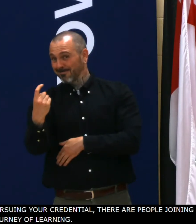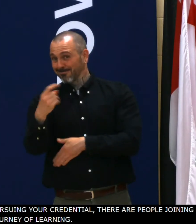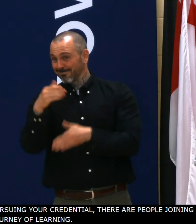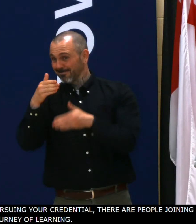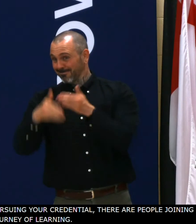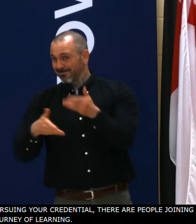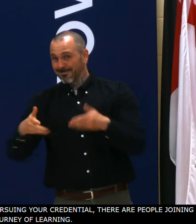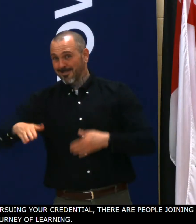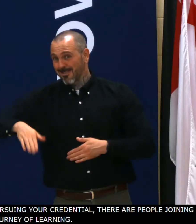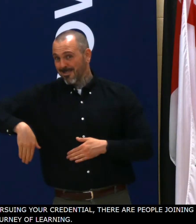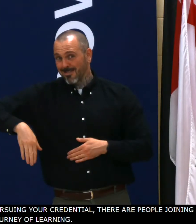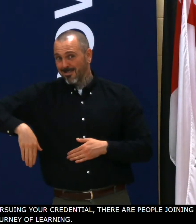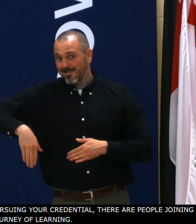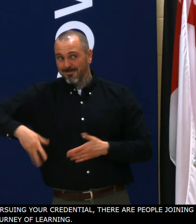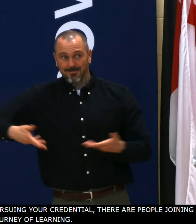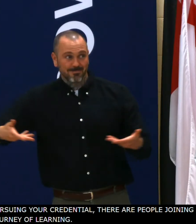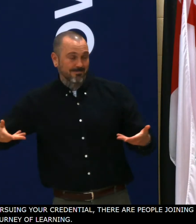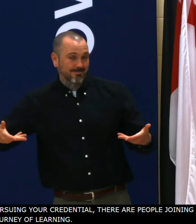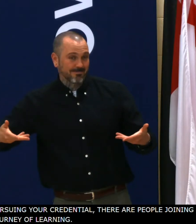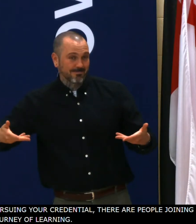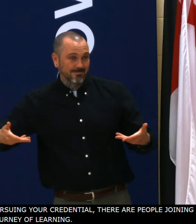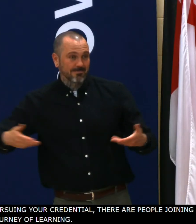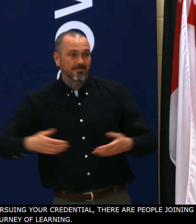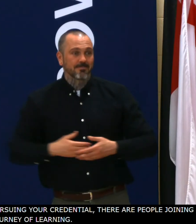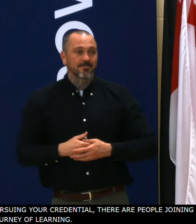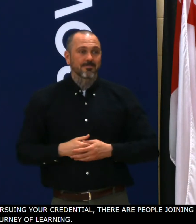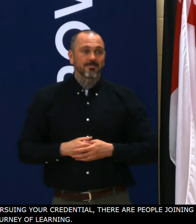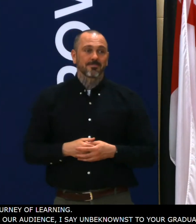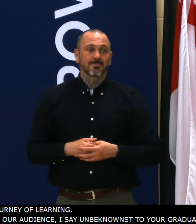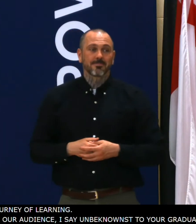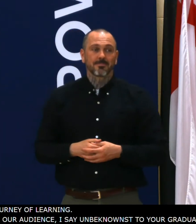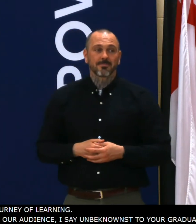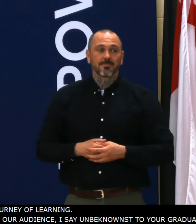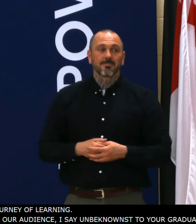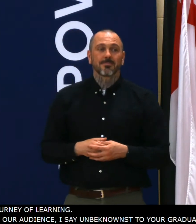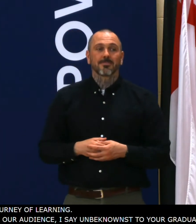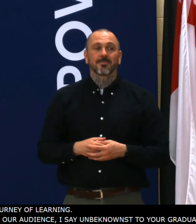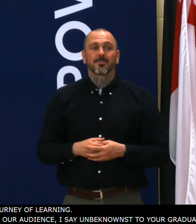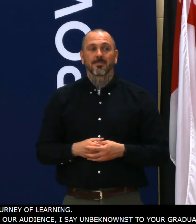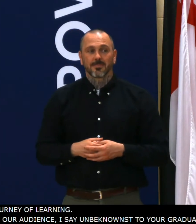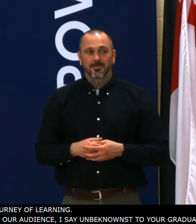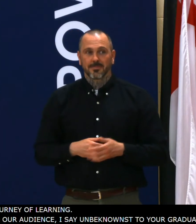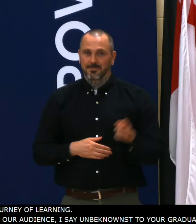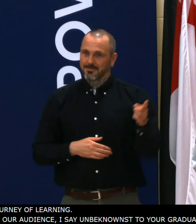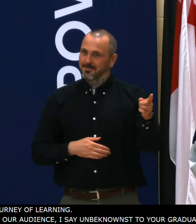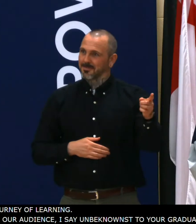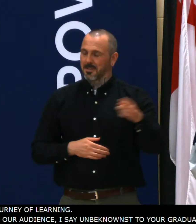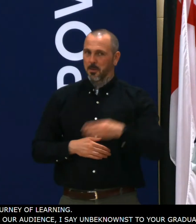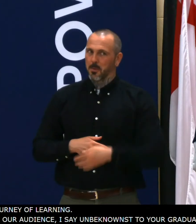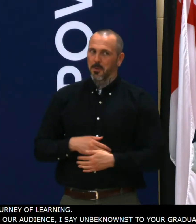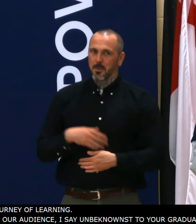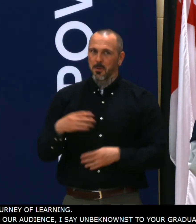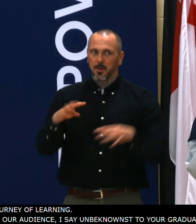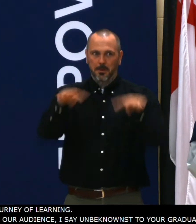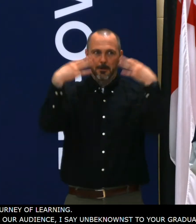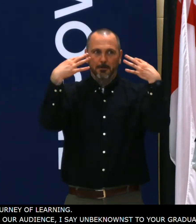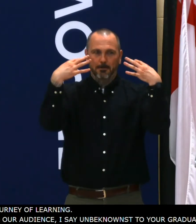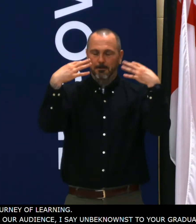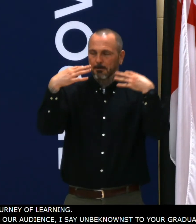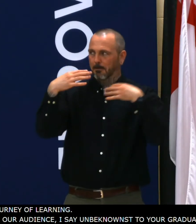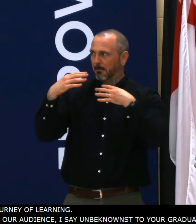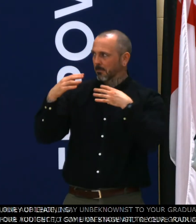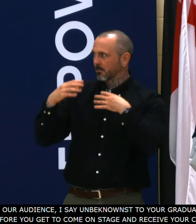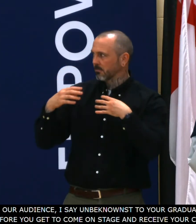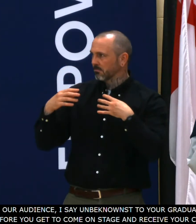you get to come on stage and receive your credential. I have their attention now. They're all looking at me. This is